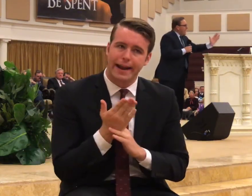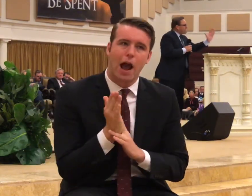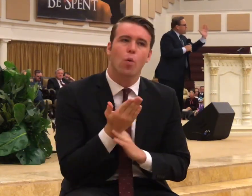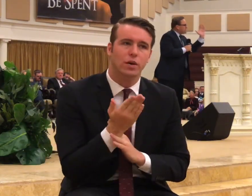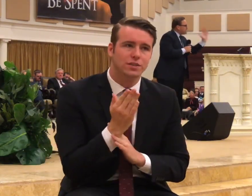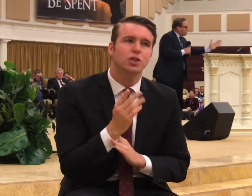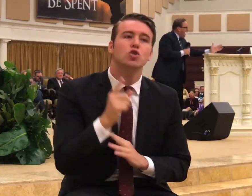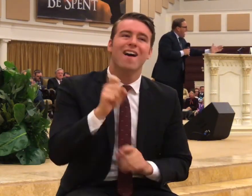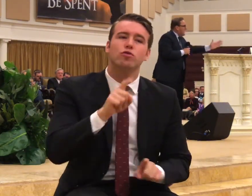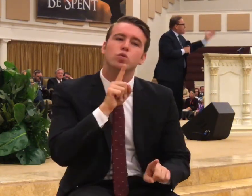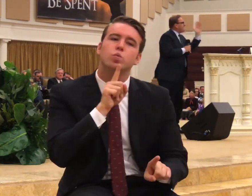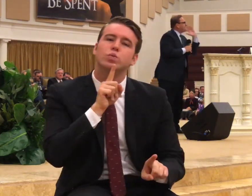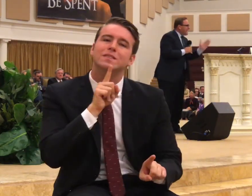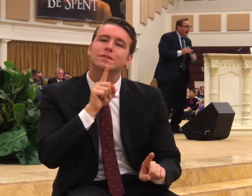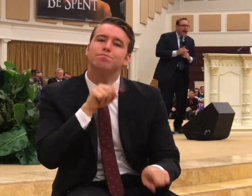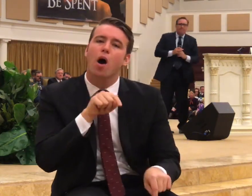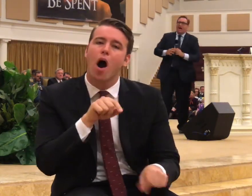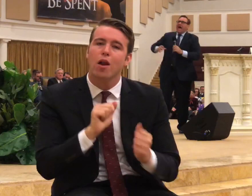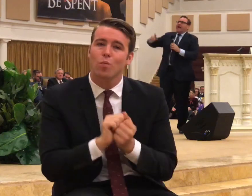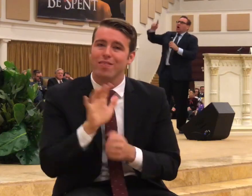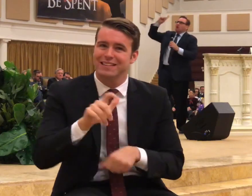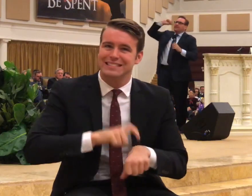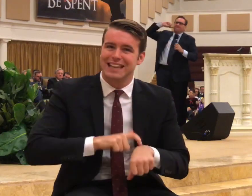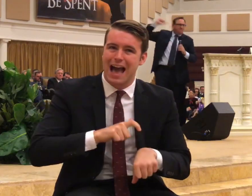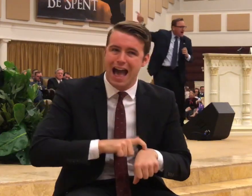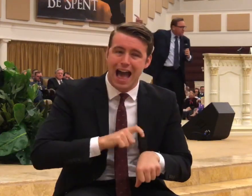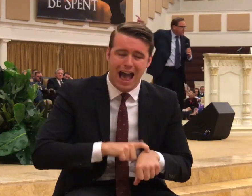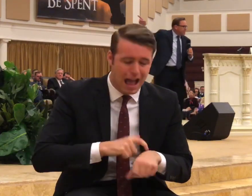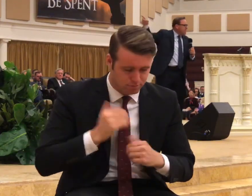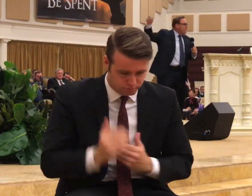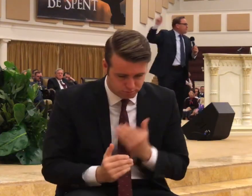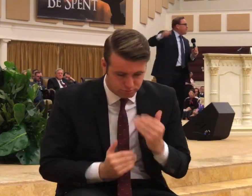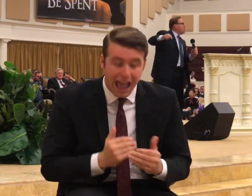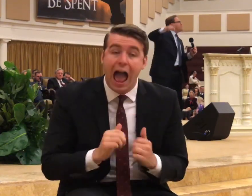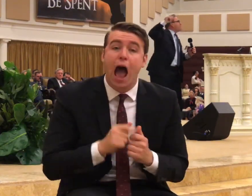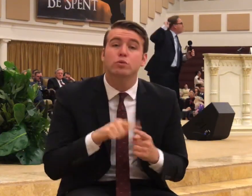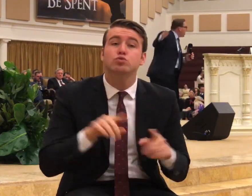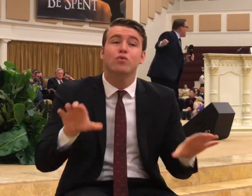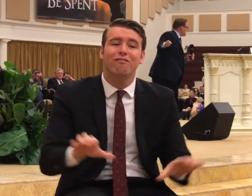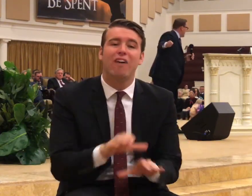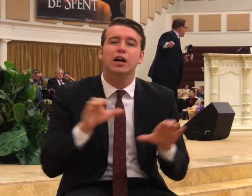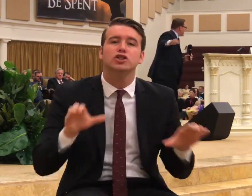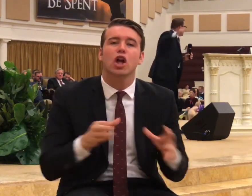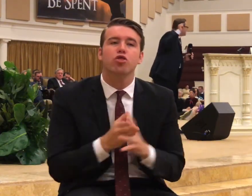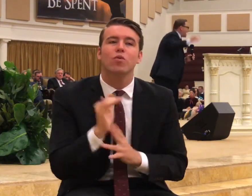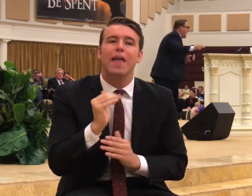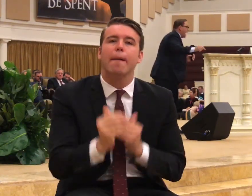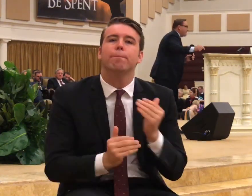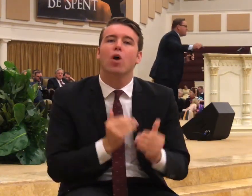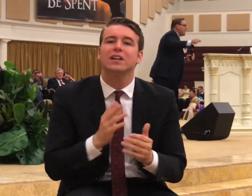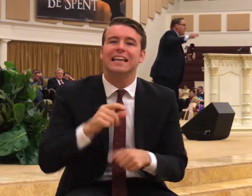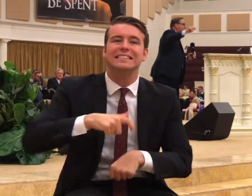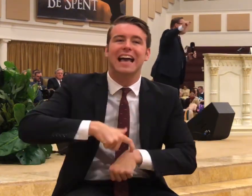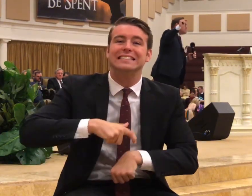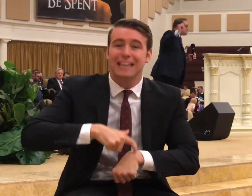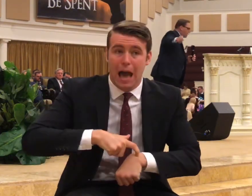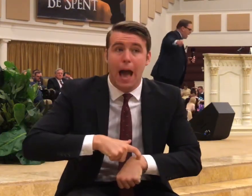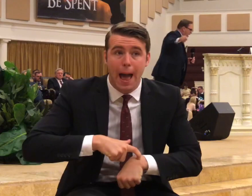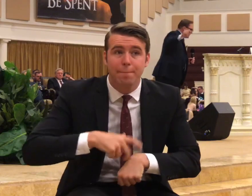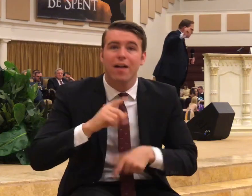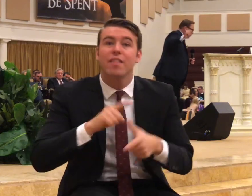You're going to have to respond in time and learn to function through the process and time